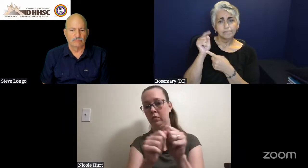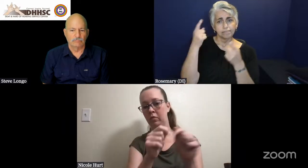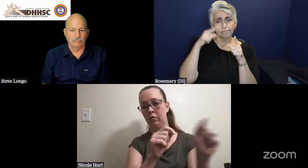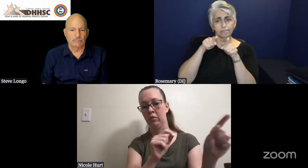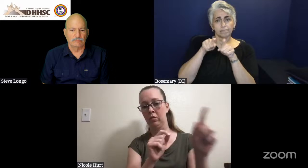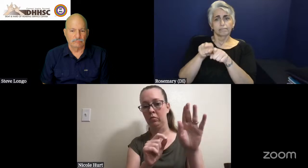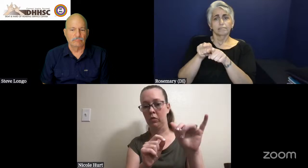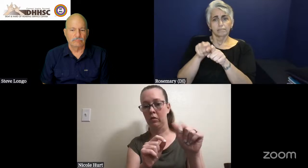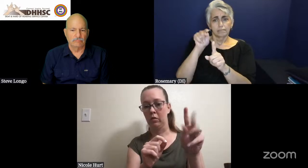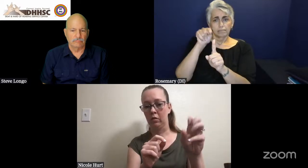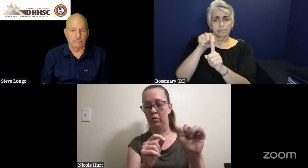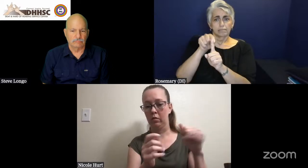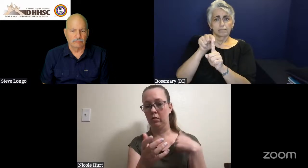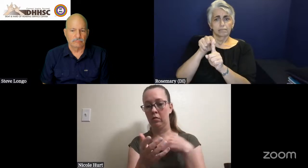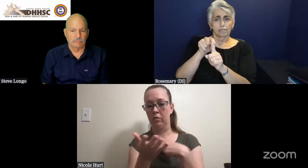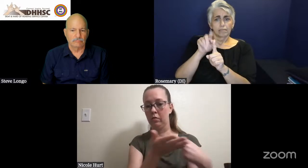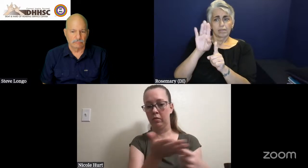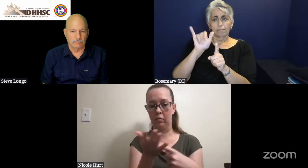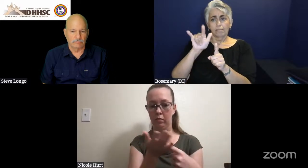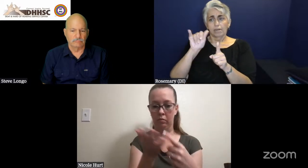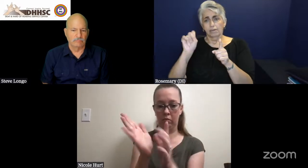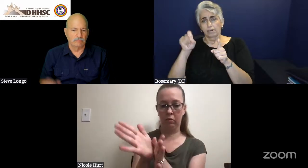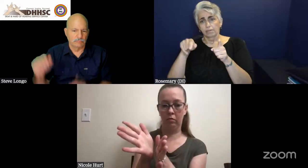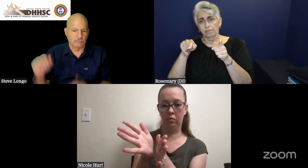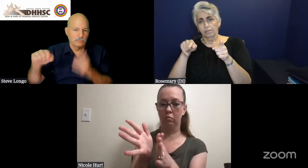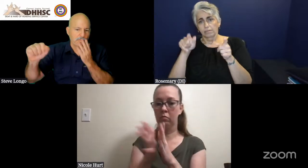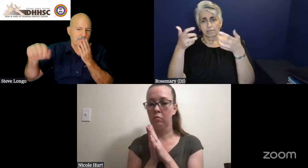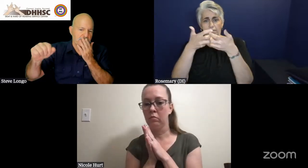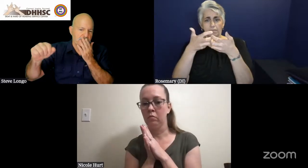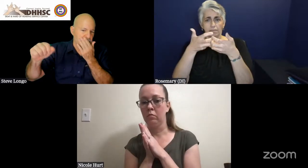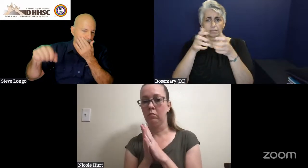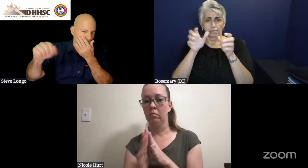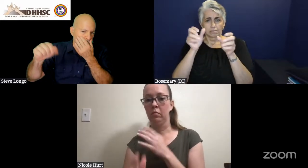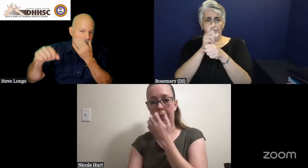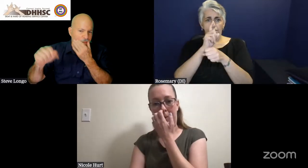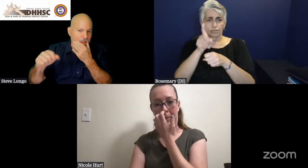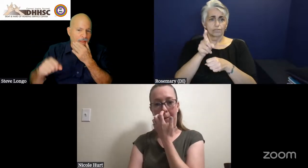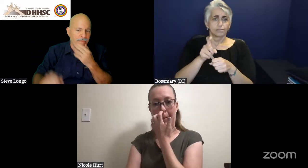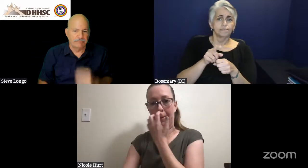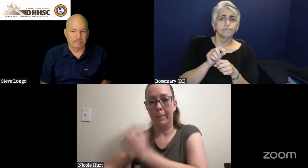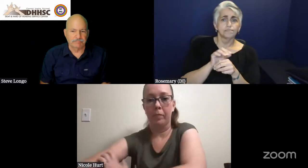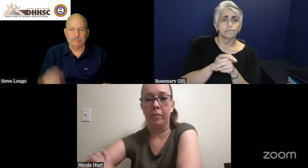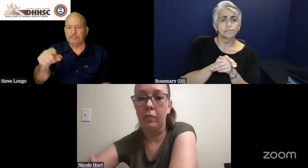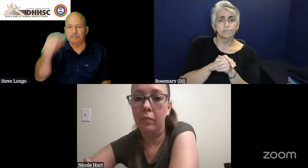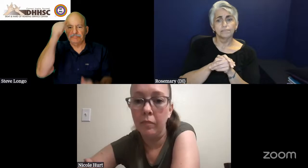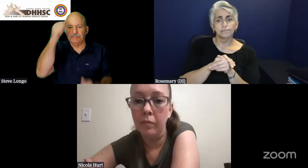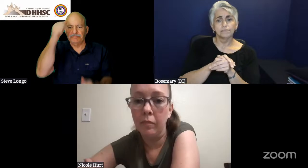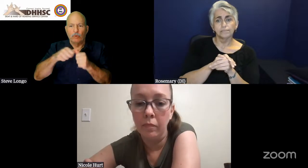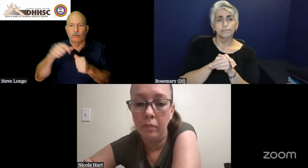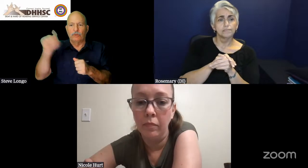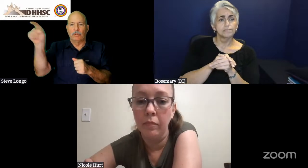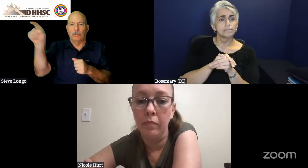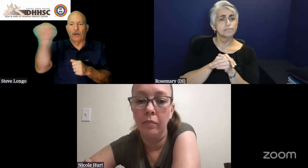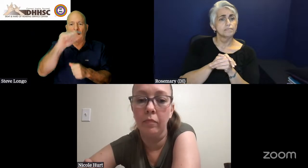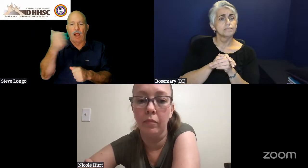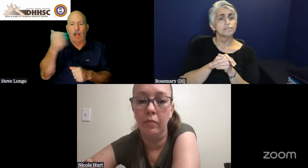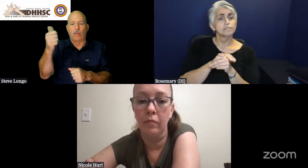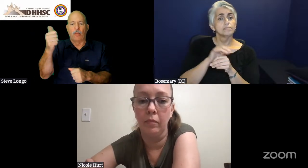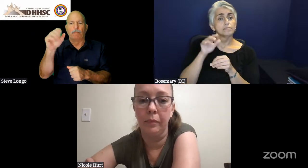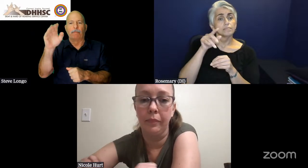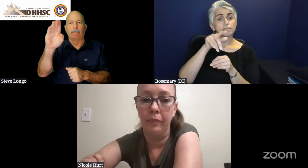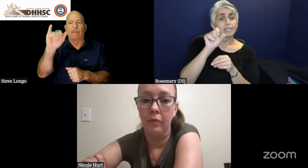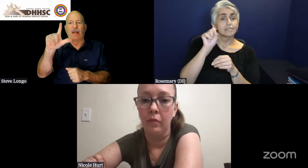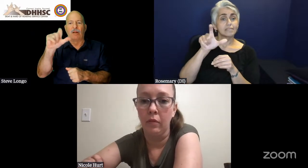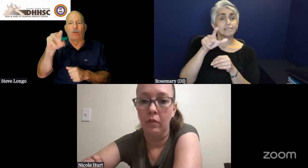or modify for, or eliminate even for the grant applications and that kind of thing? I want to be sure